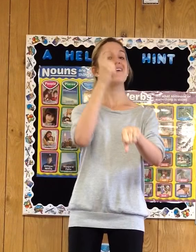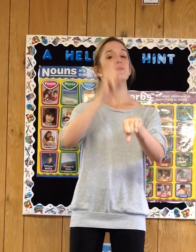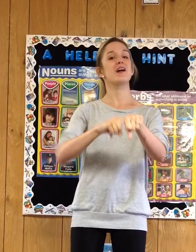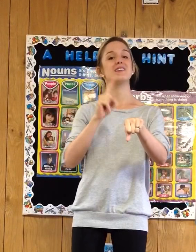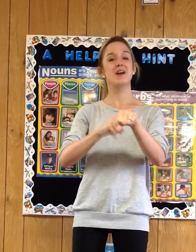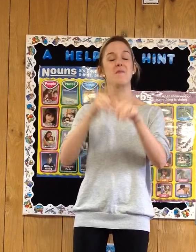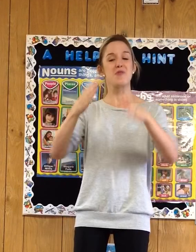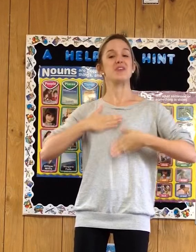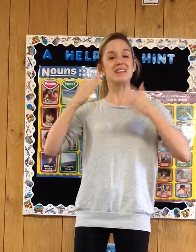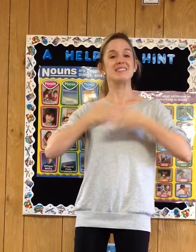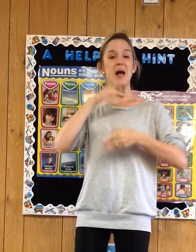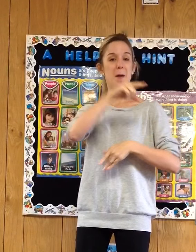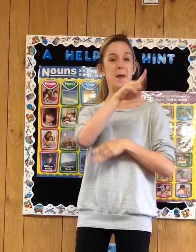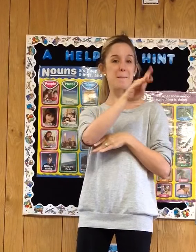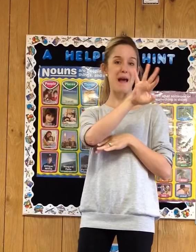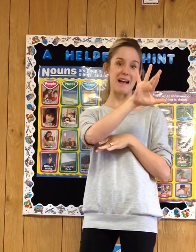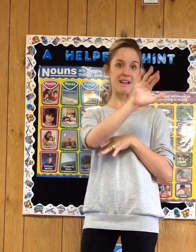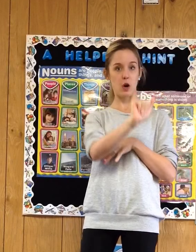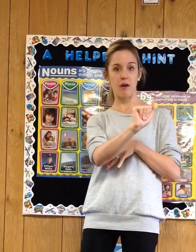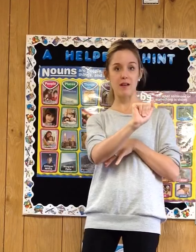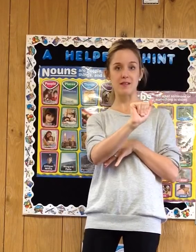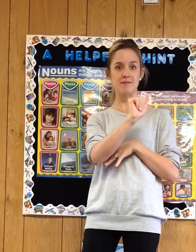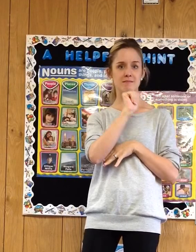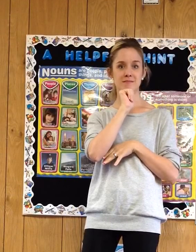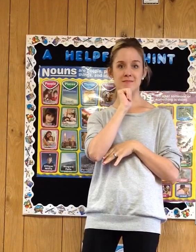happy little bacteria. Don't get too attached to it.